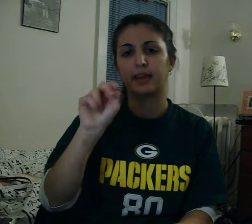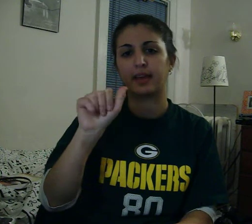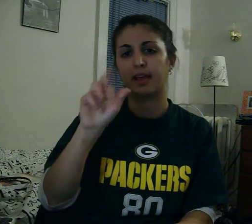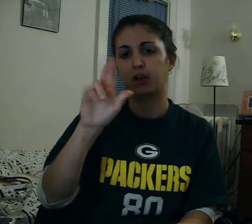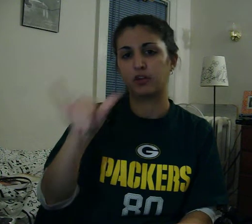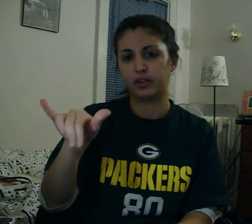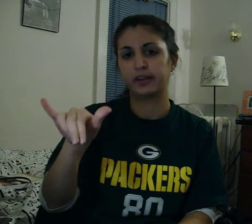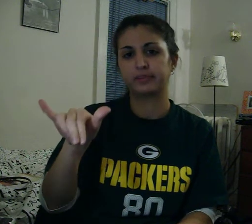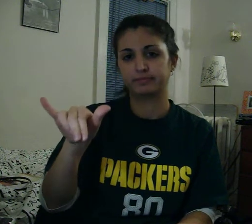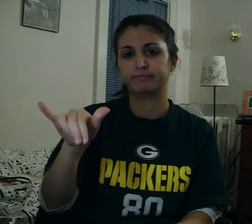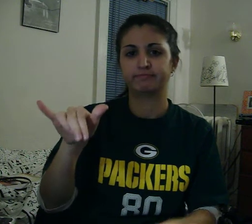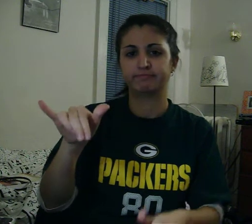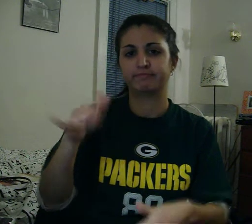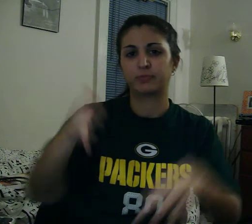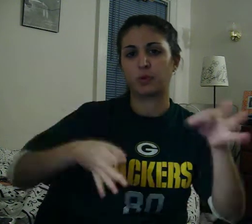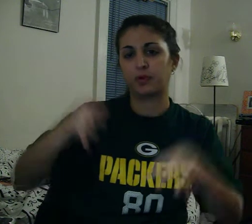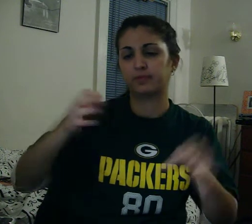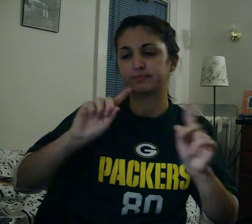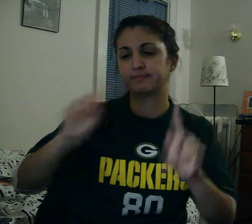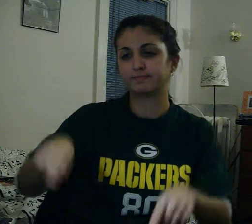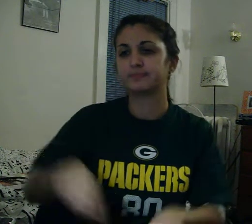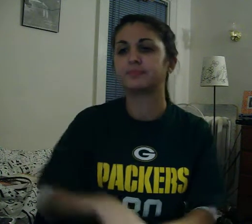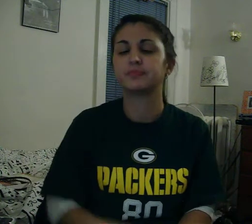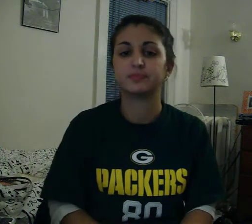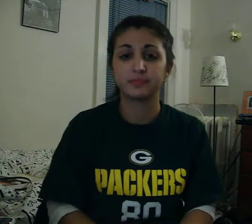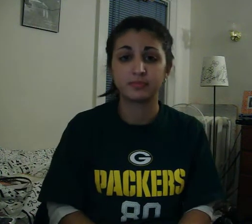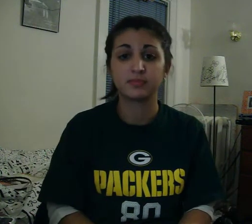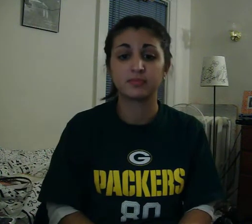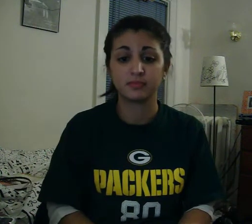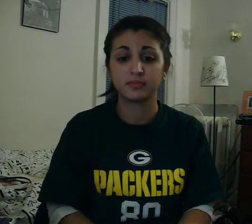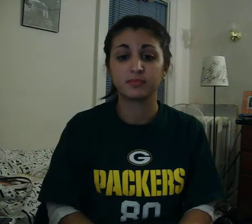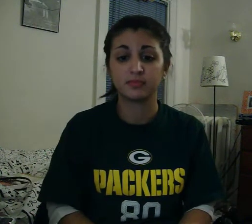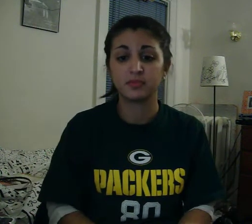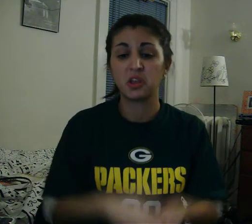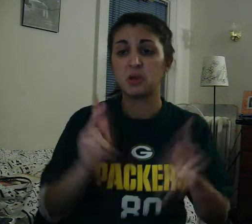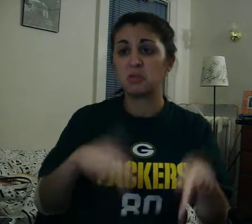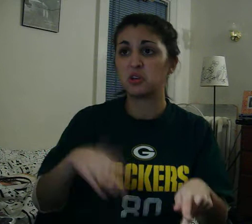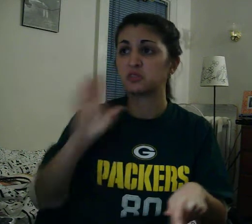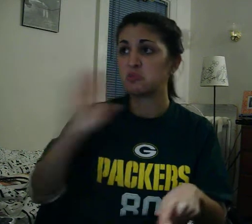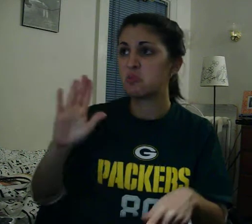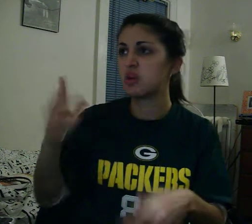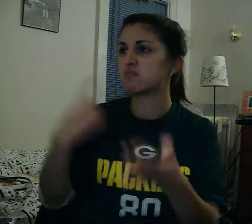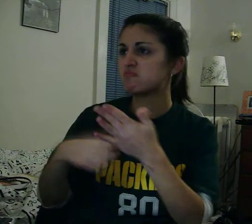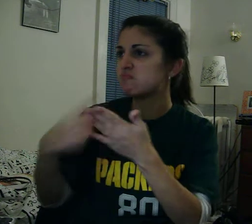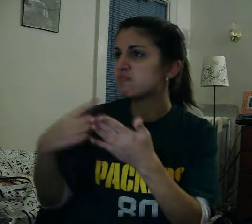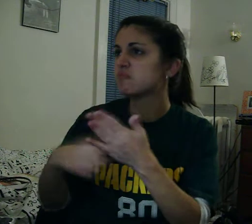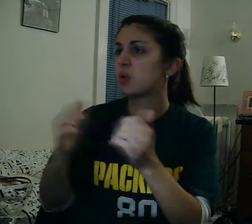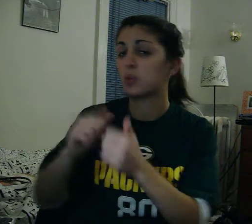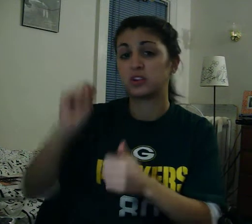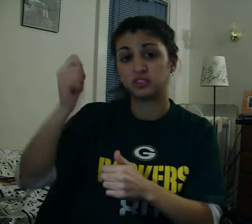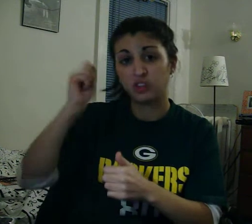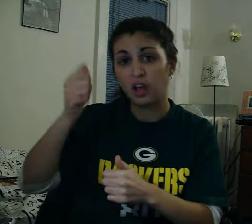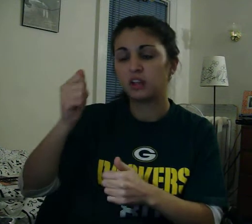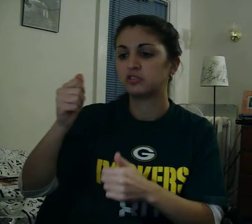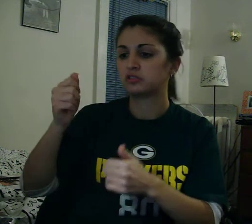judge as to the defendant's conduct in the community for that particular crime.